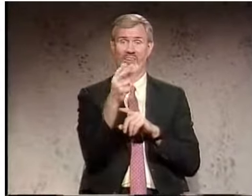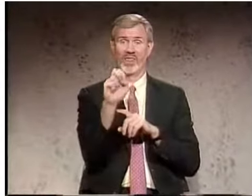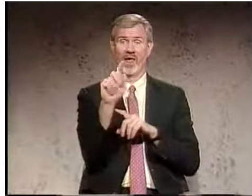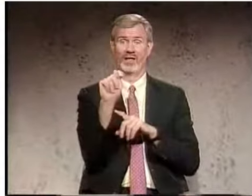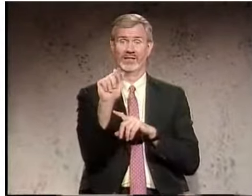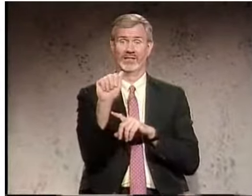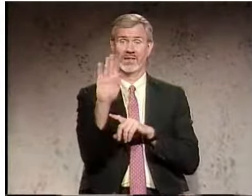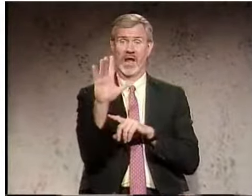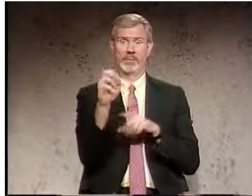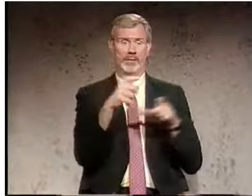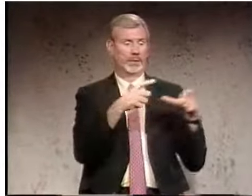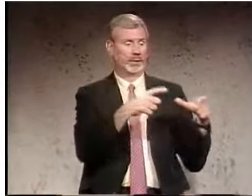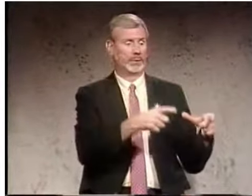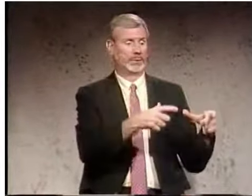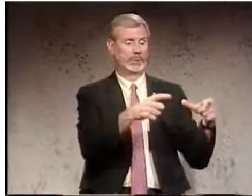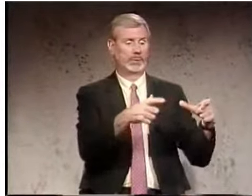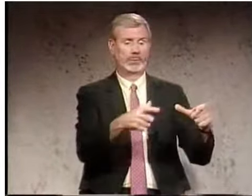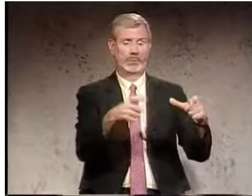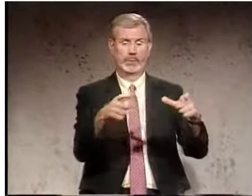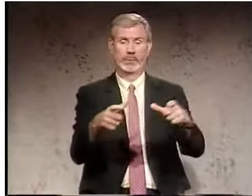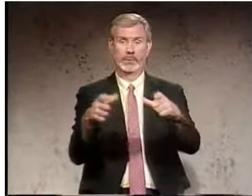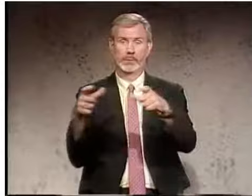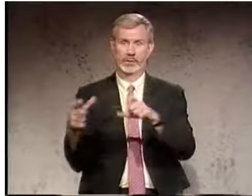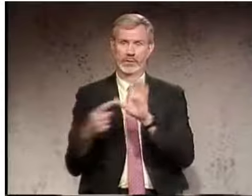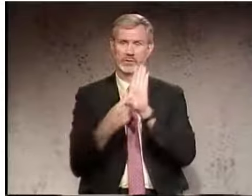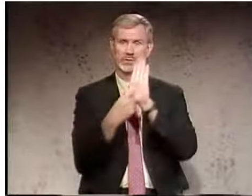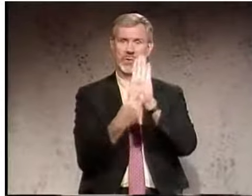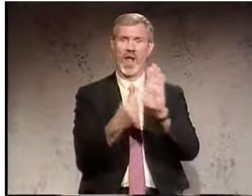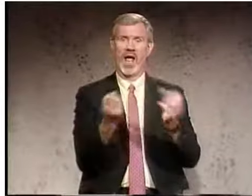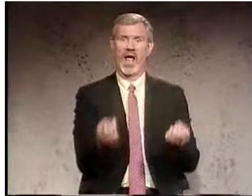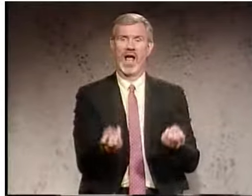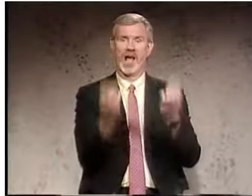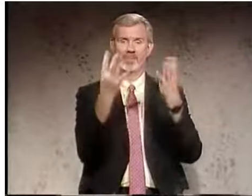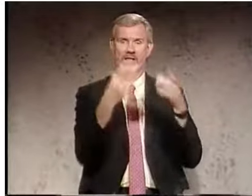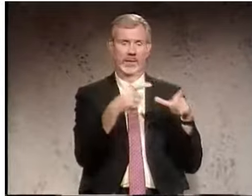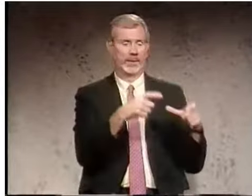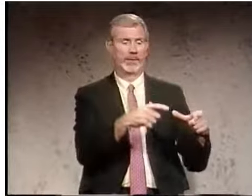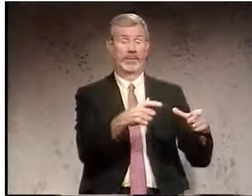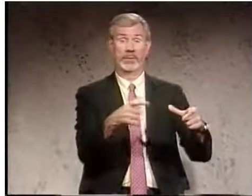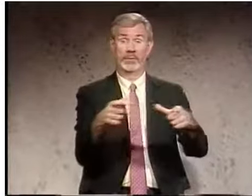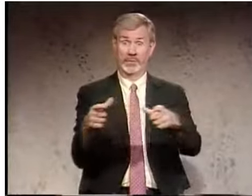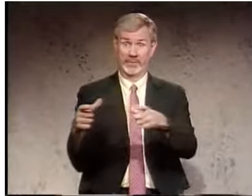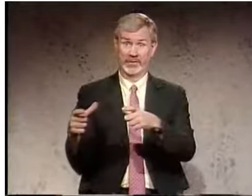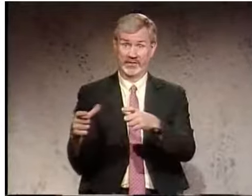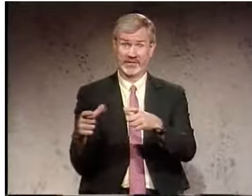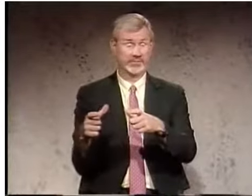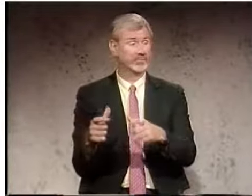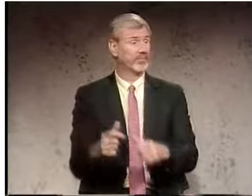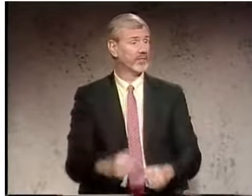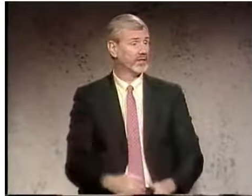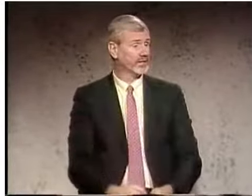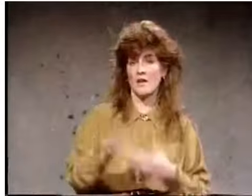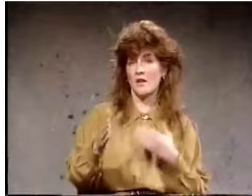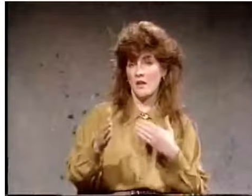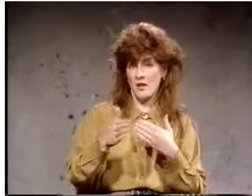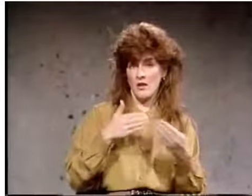Or set the dinner table with many plates.